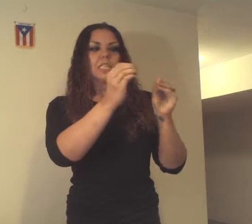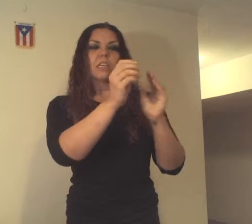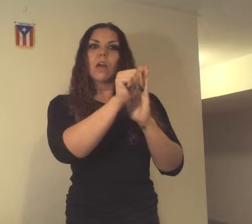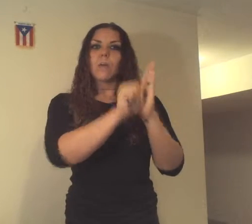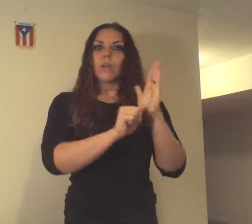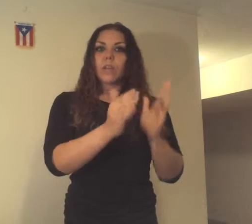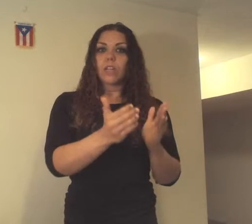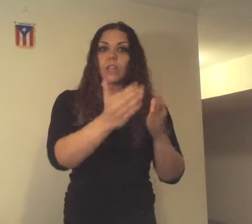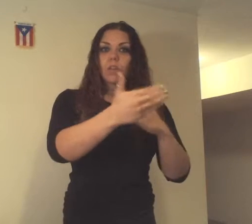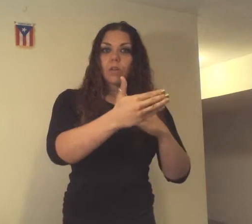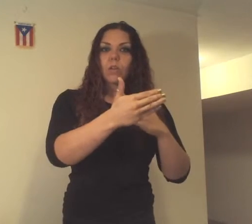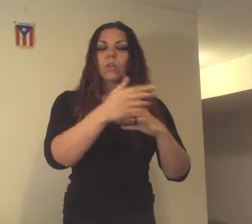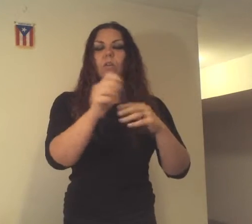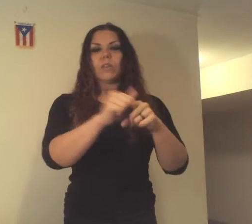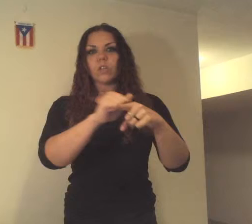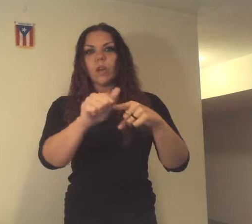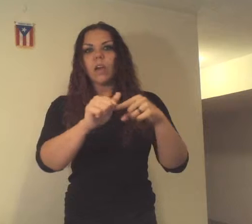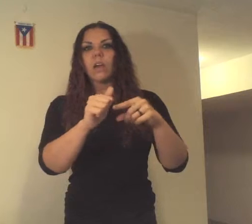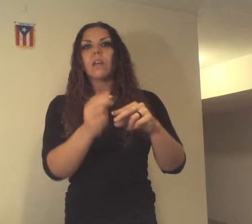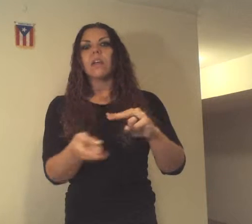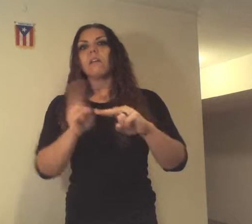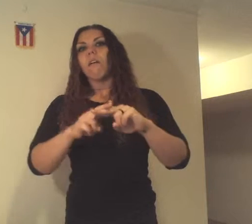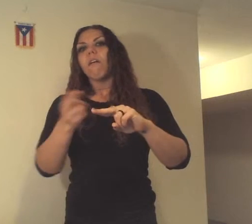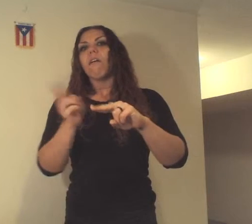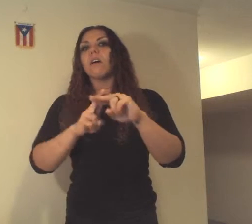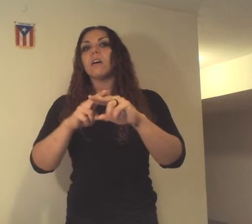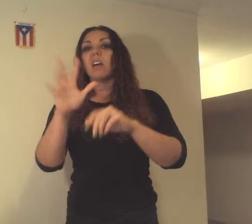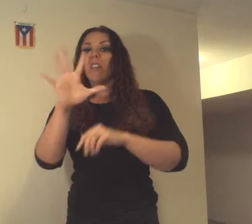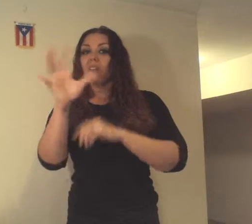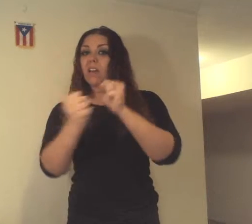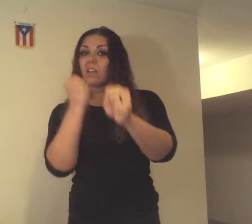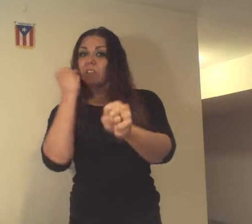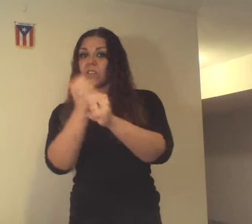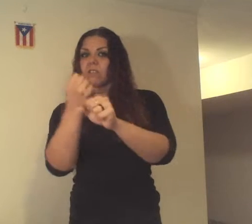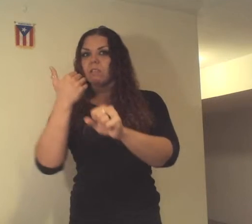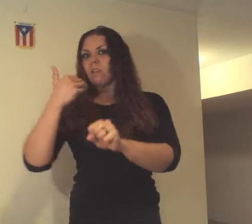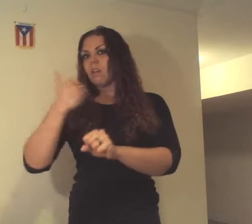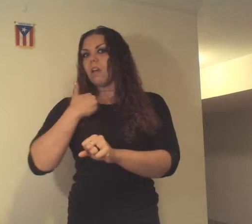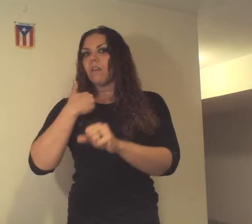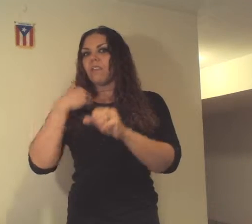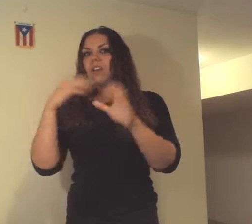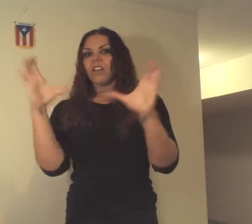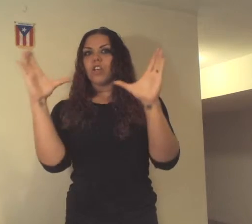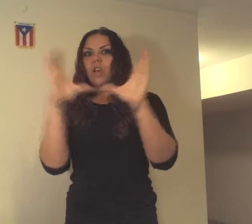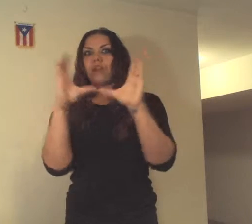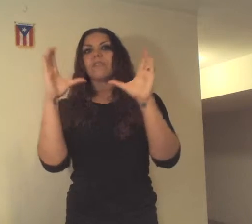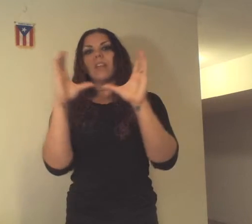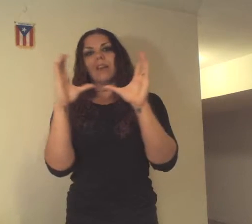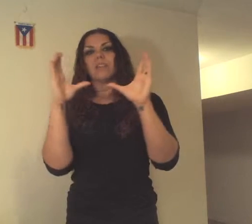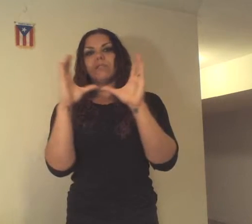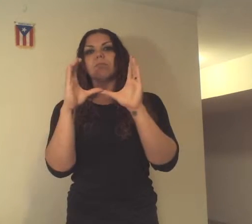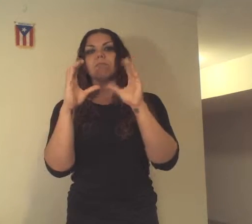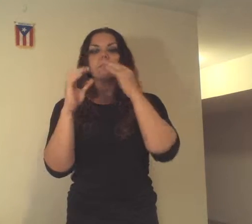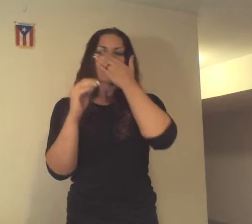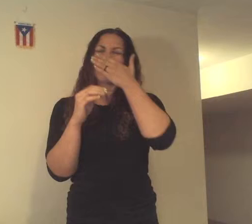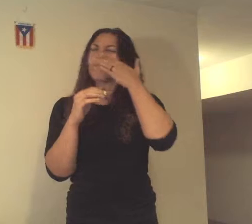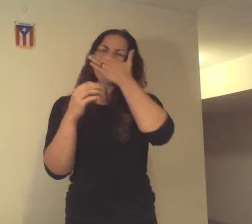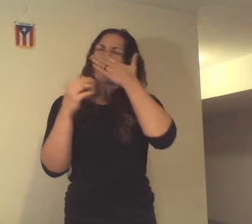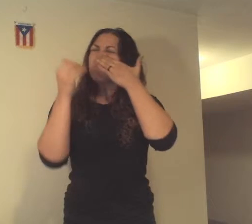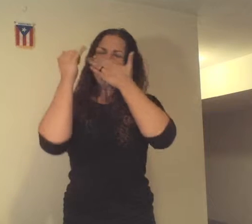about 5 years, they get the coveted board certification. If you need surgery, you want to be operated on by a